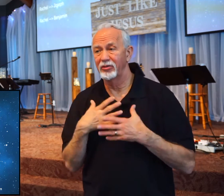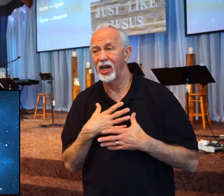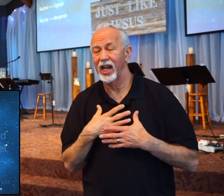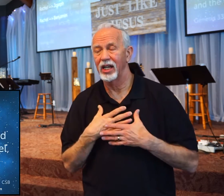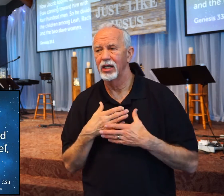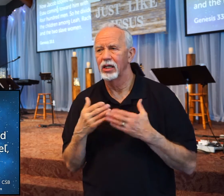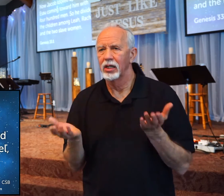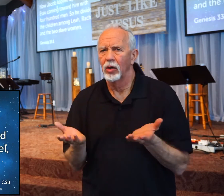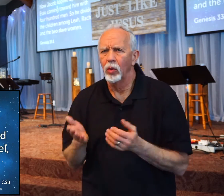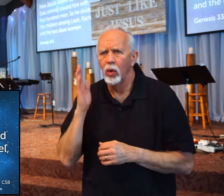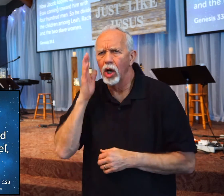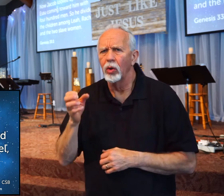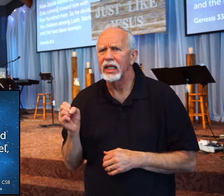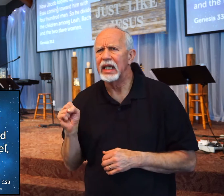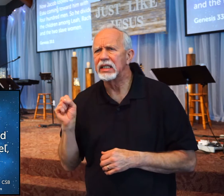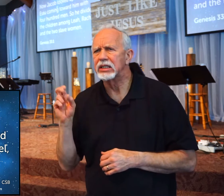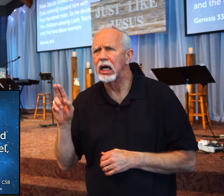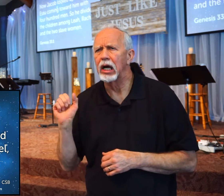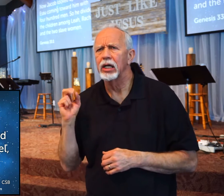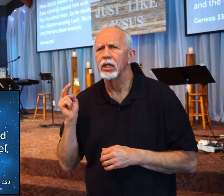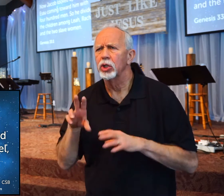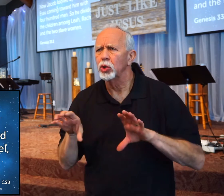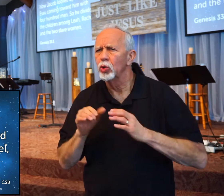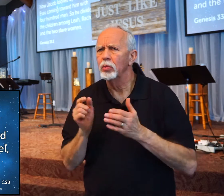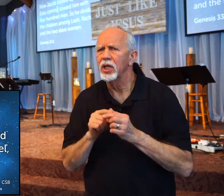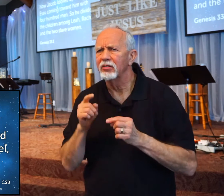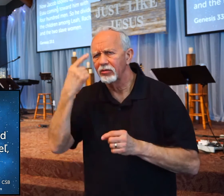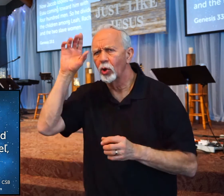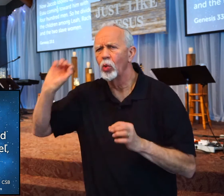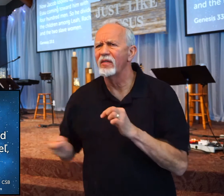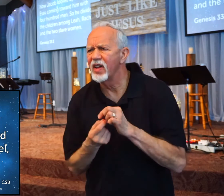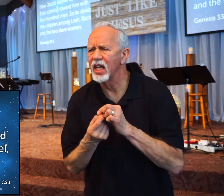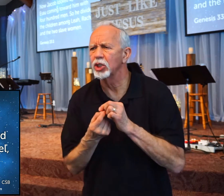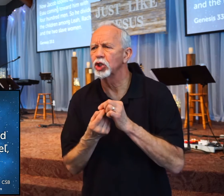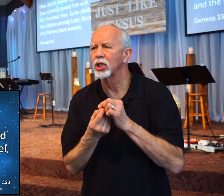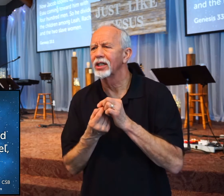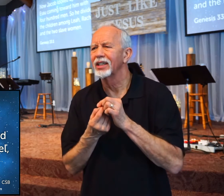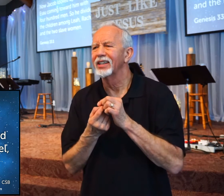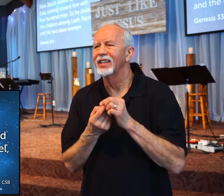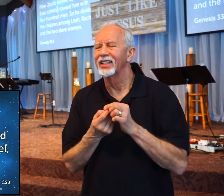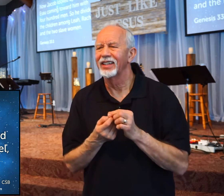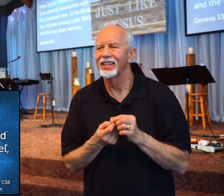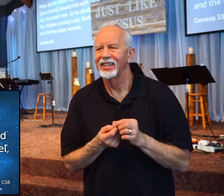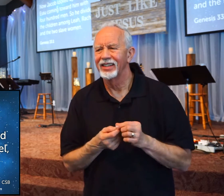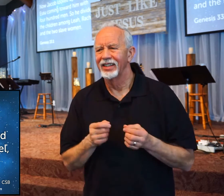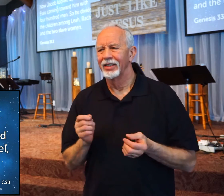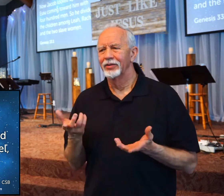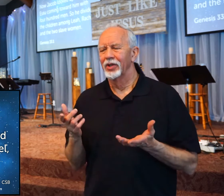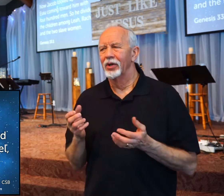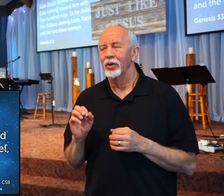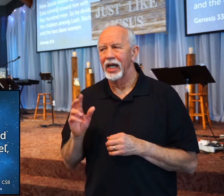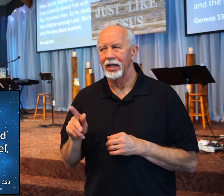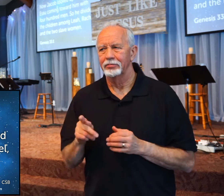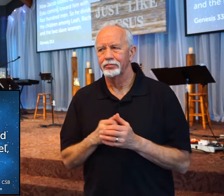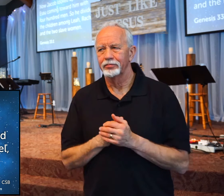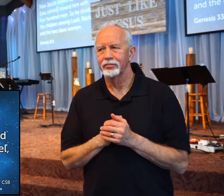going to do to me for revenge? And watch this little nugget.